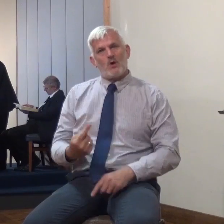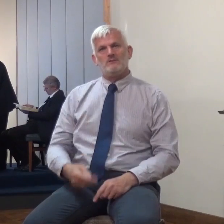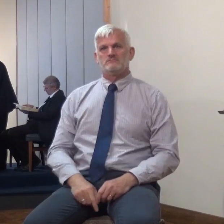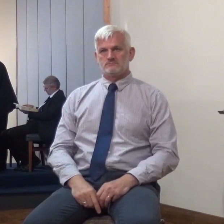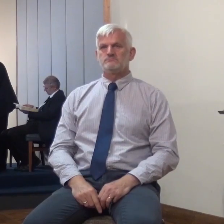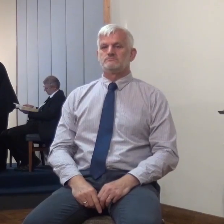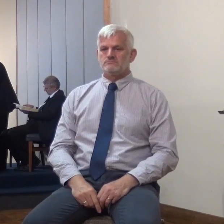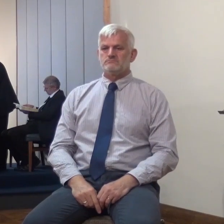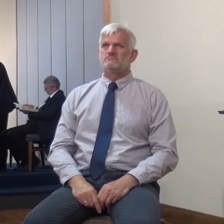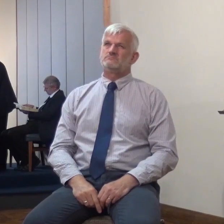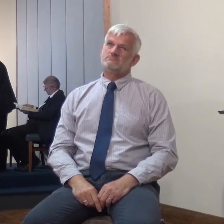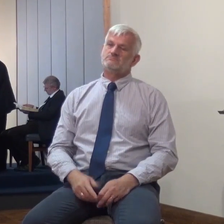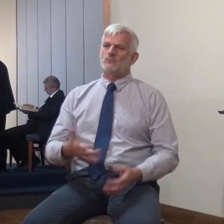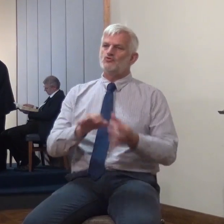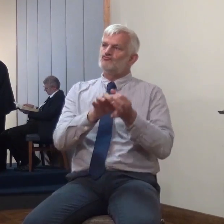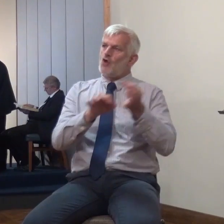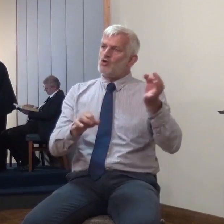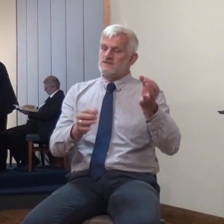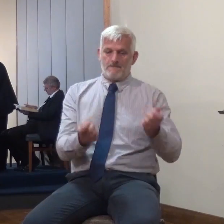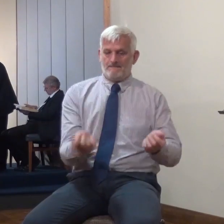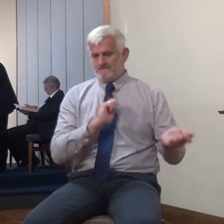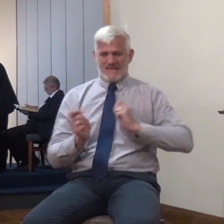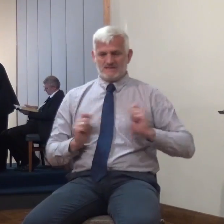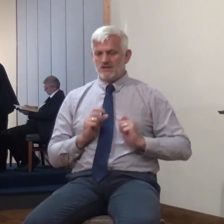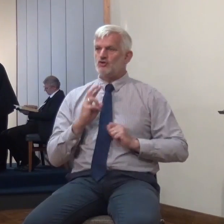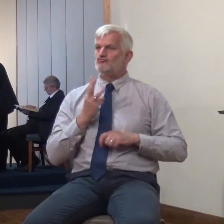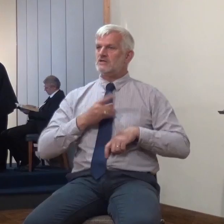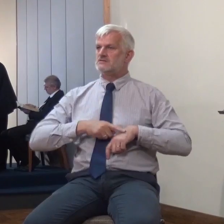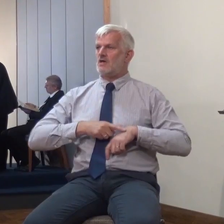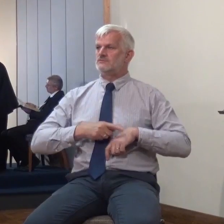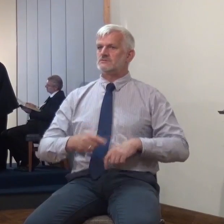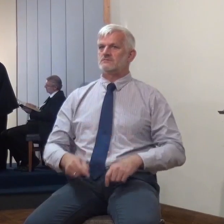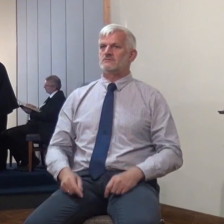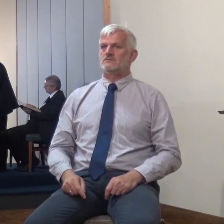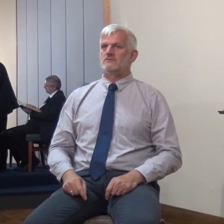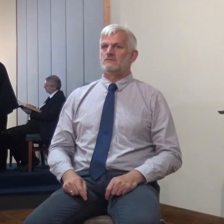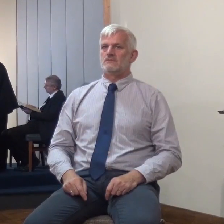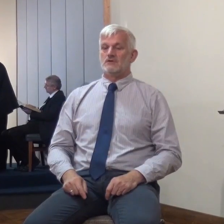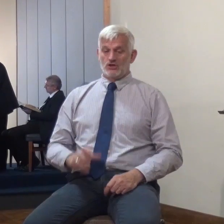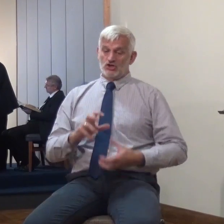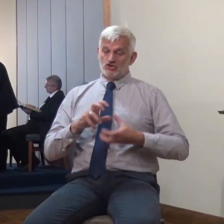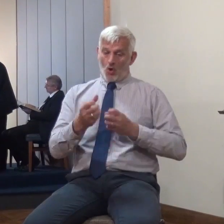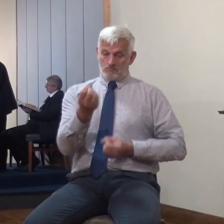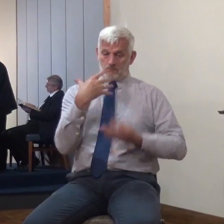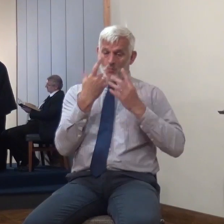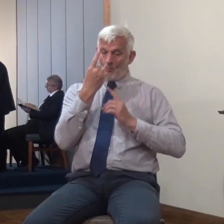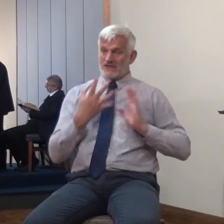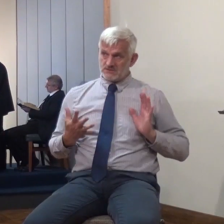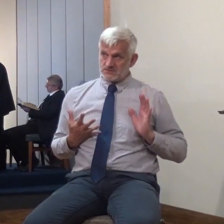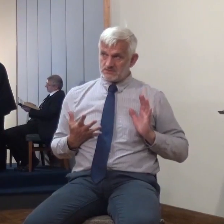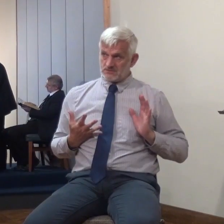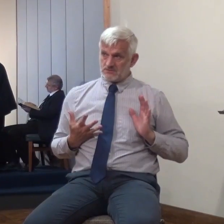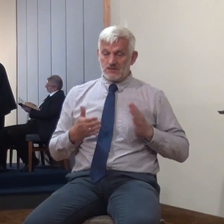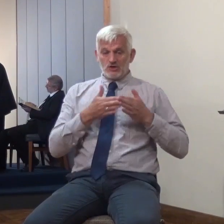Thrice was I beaten with rods, once was I stoned, thrice I suffered